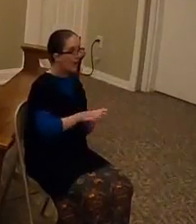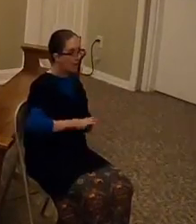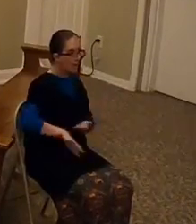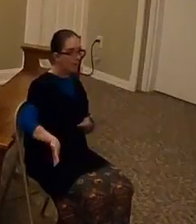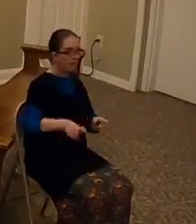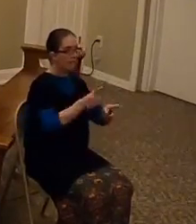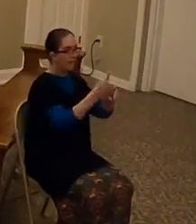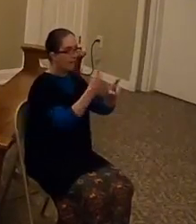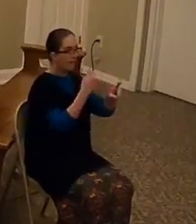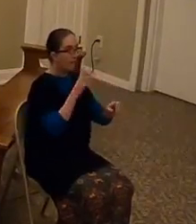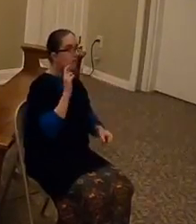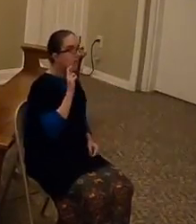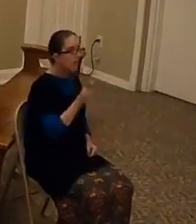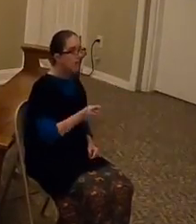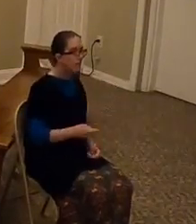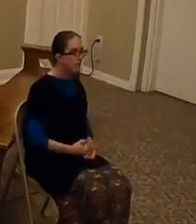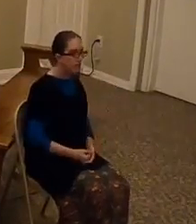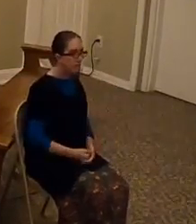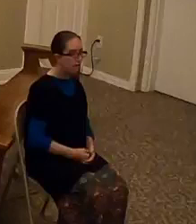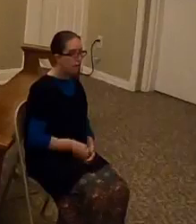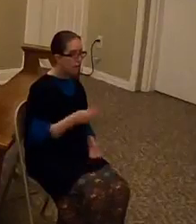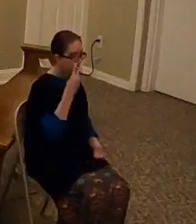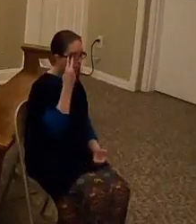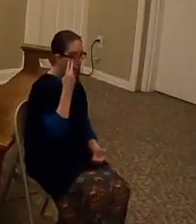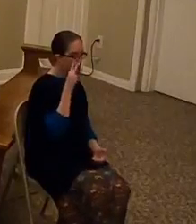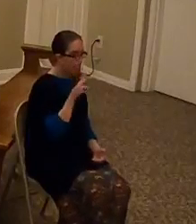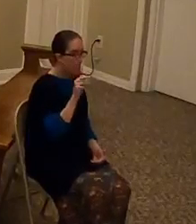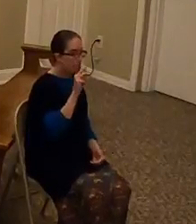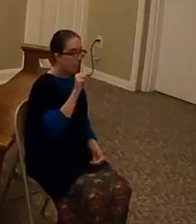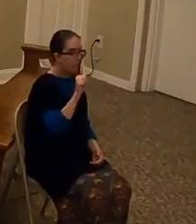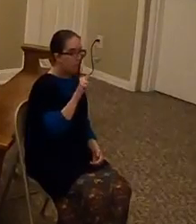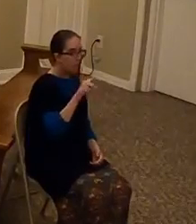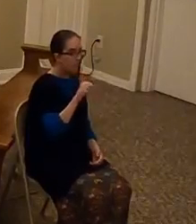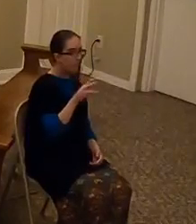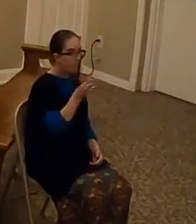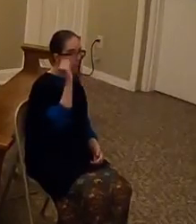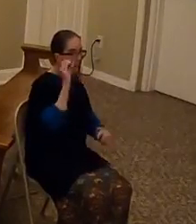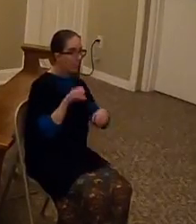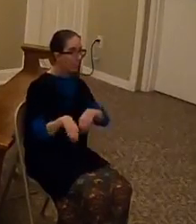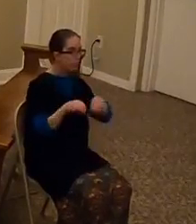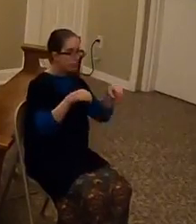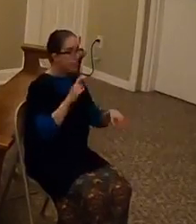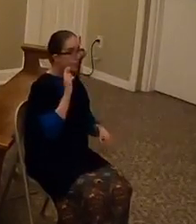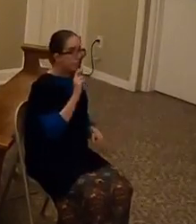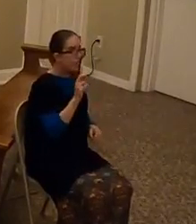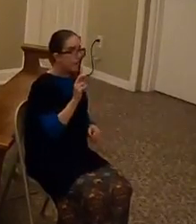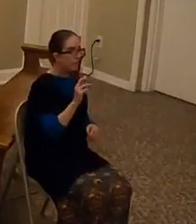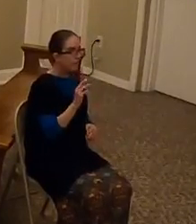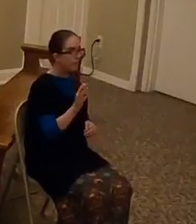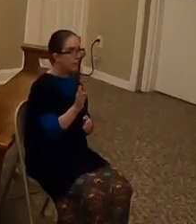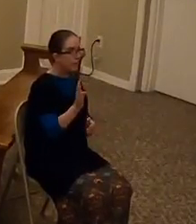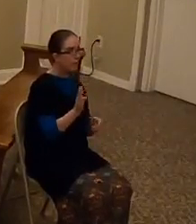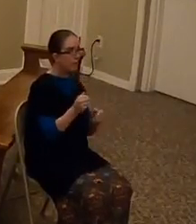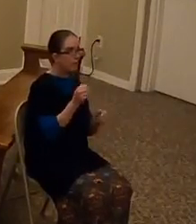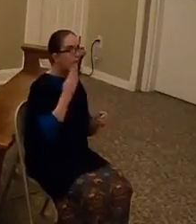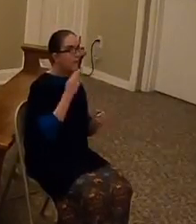from her.'" Now, notice, Martha was doing her best to serve the